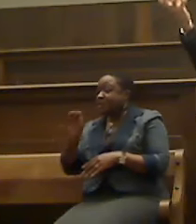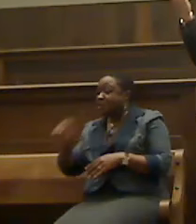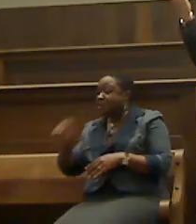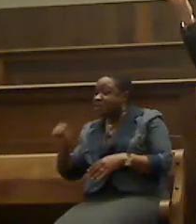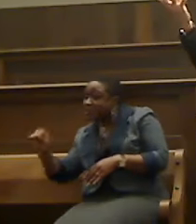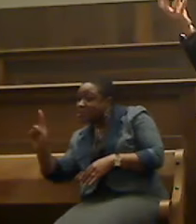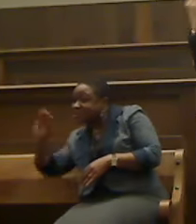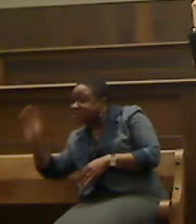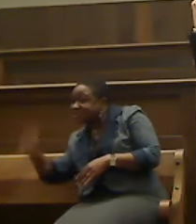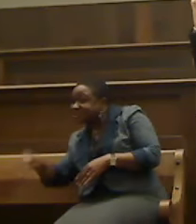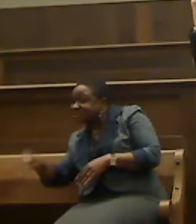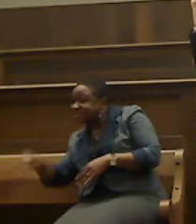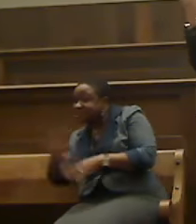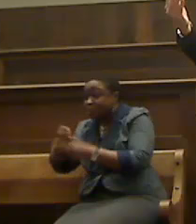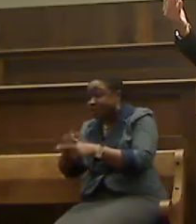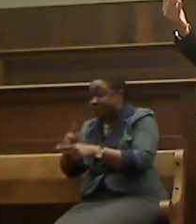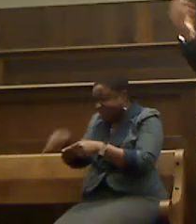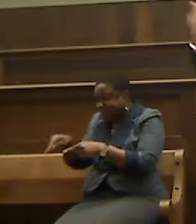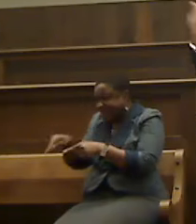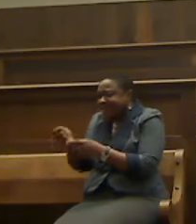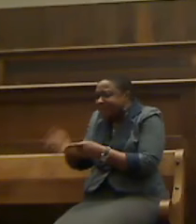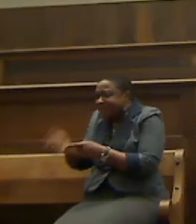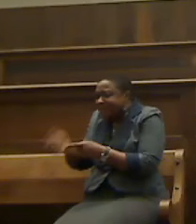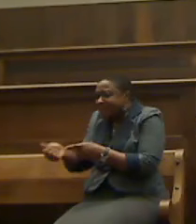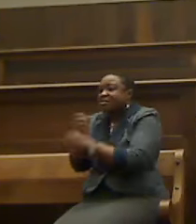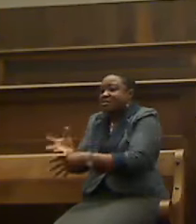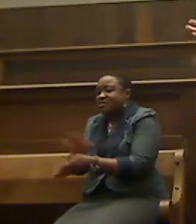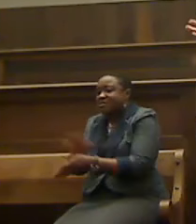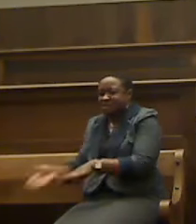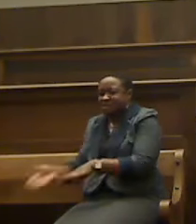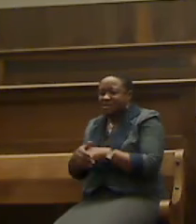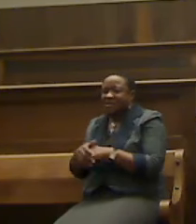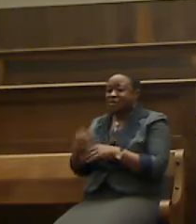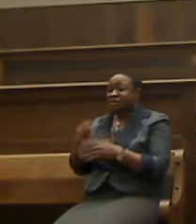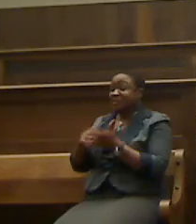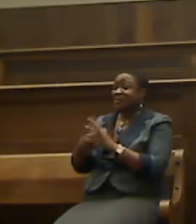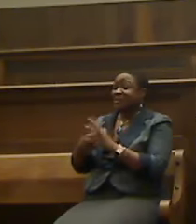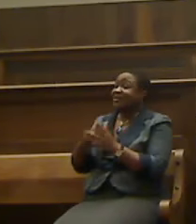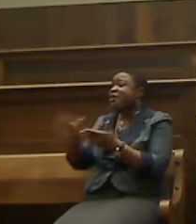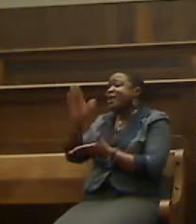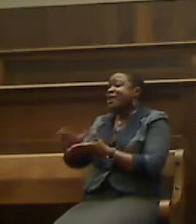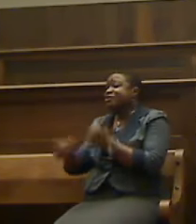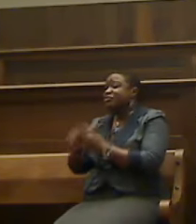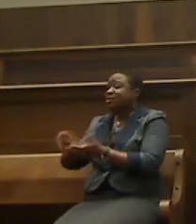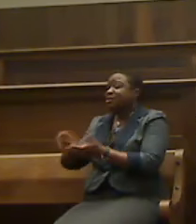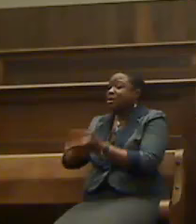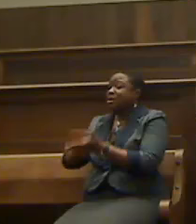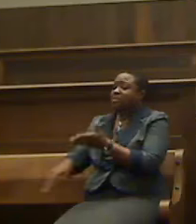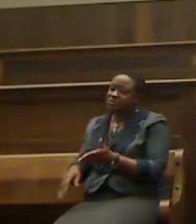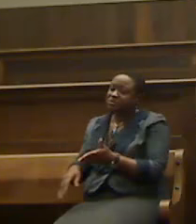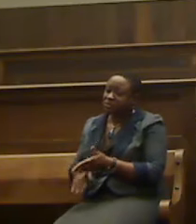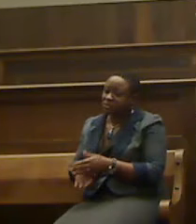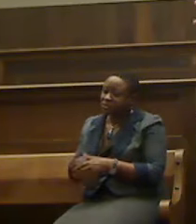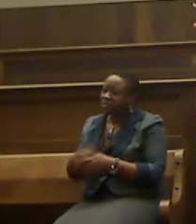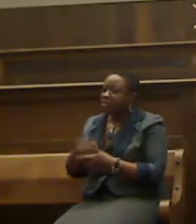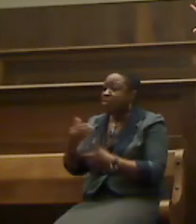of the total weight, and they were deadly. So we can't let it off the hook simply because it's